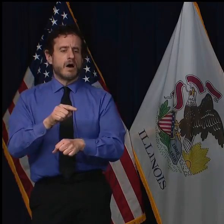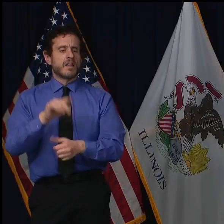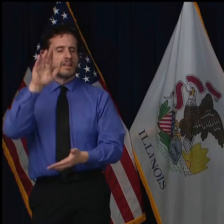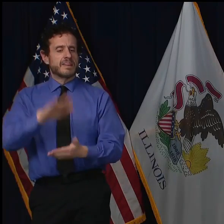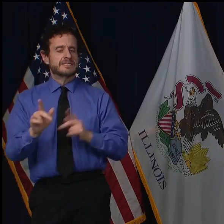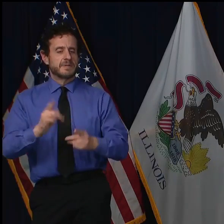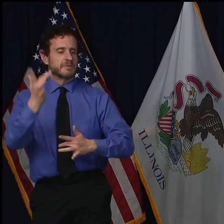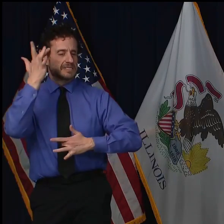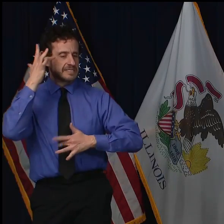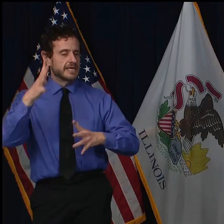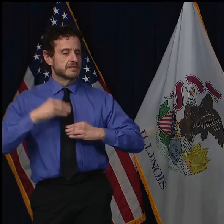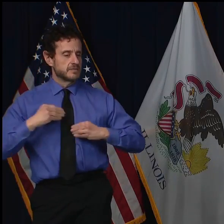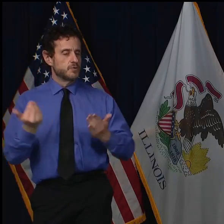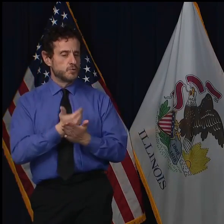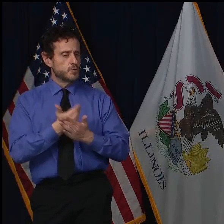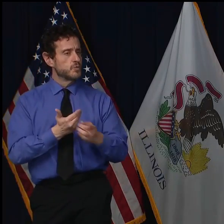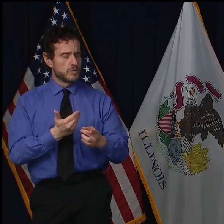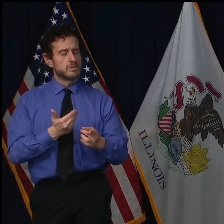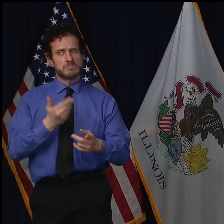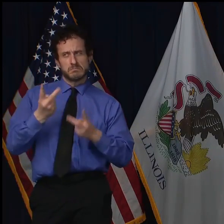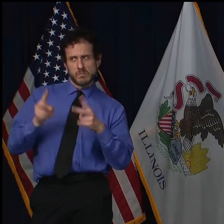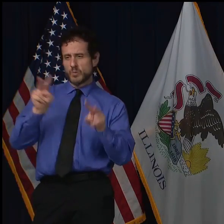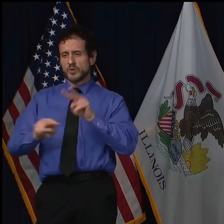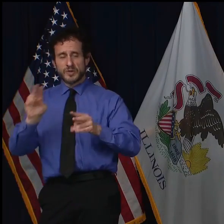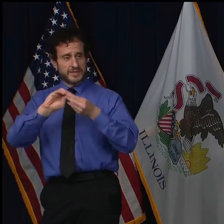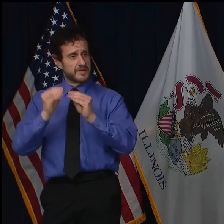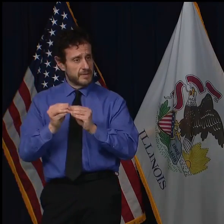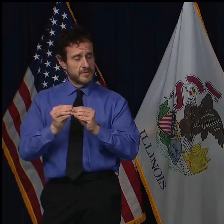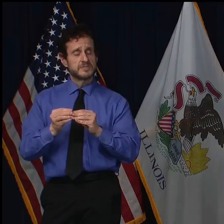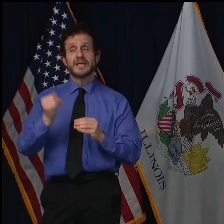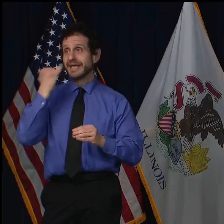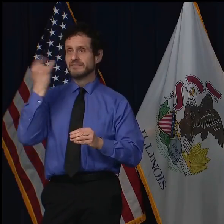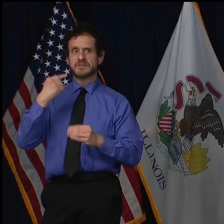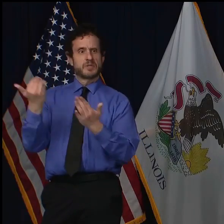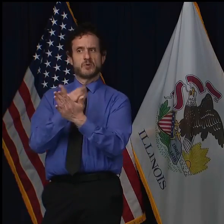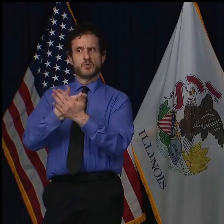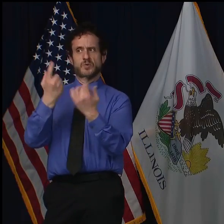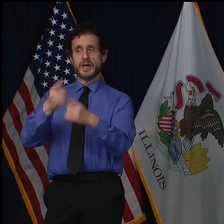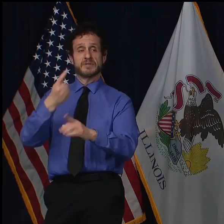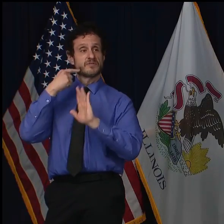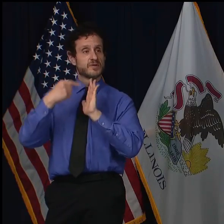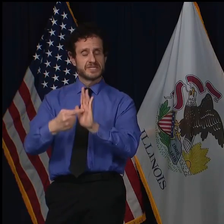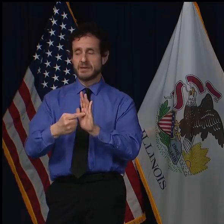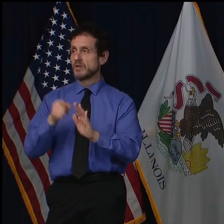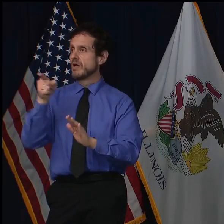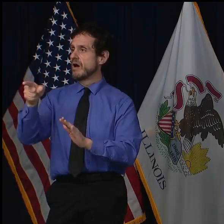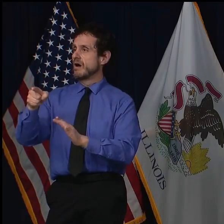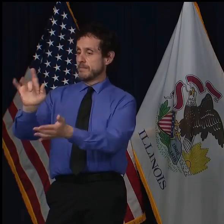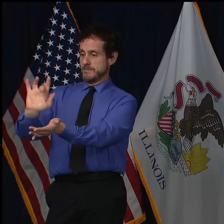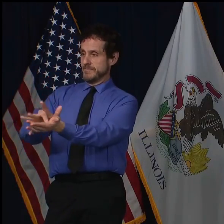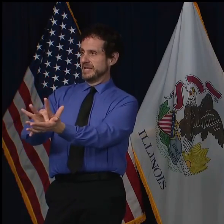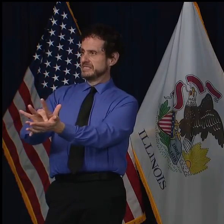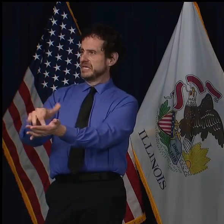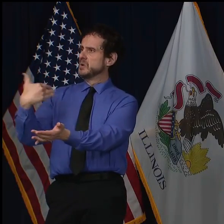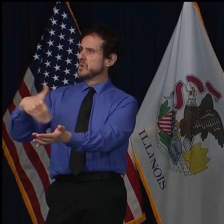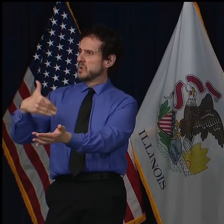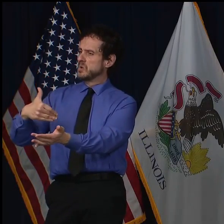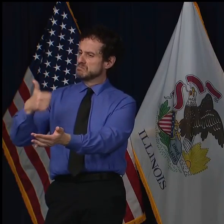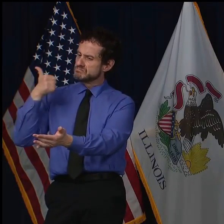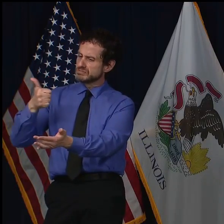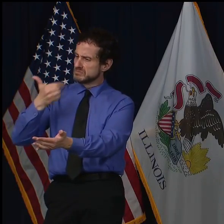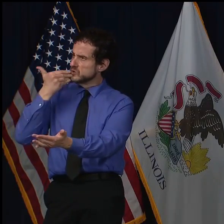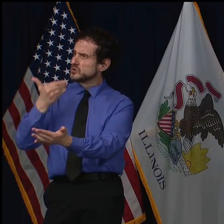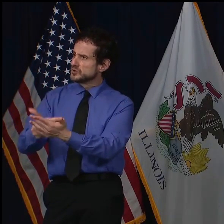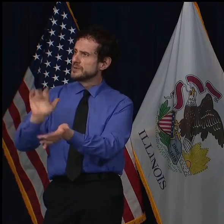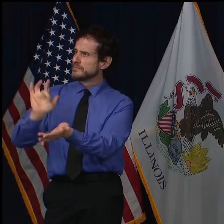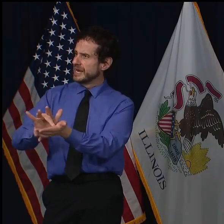that. And again, if something, a game changer happens, like a very promising cure comes out